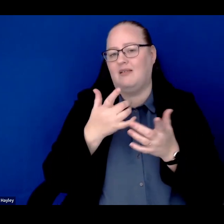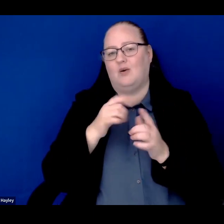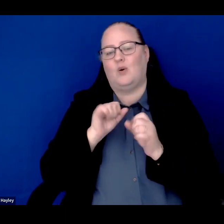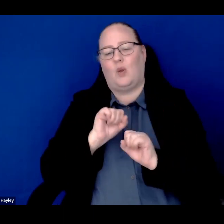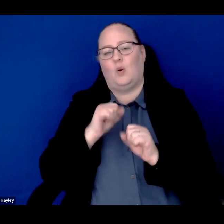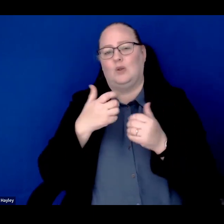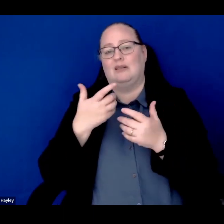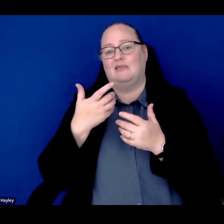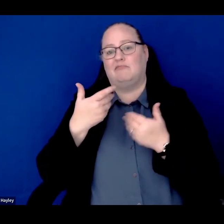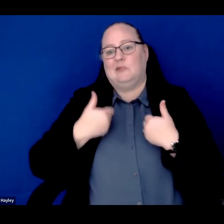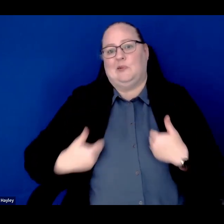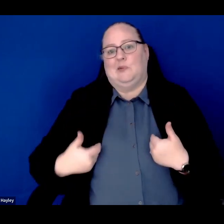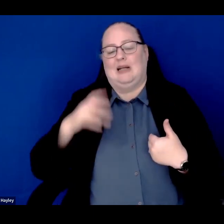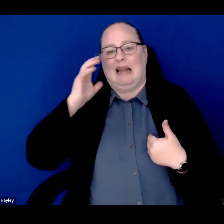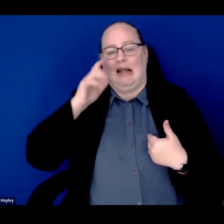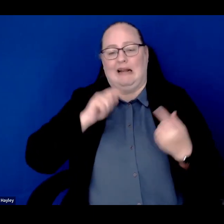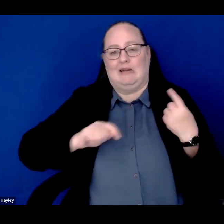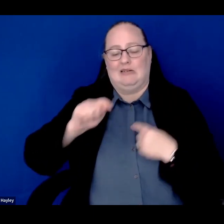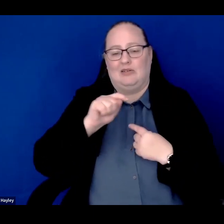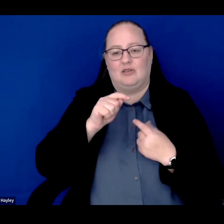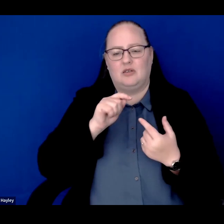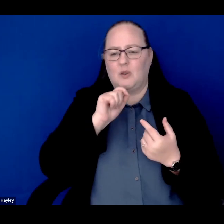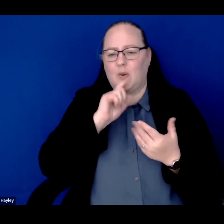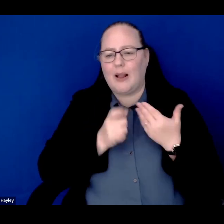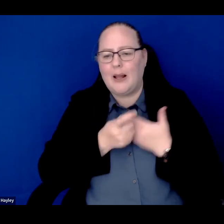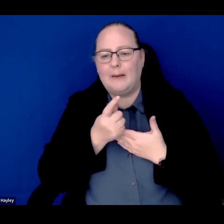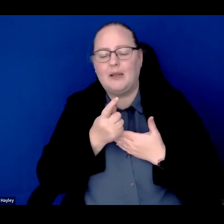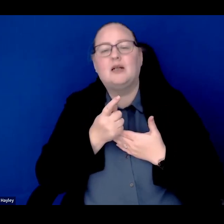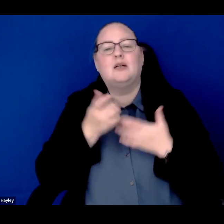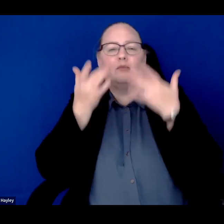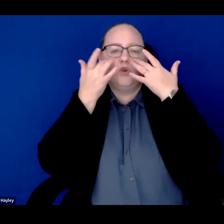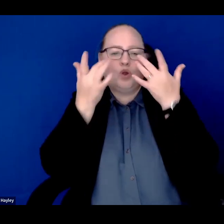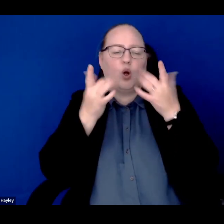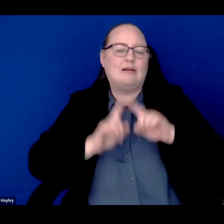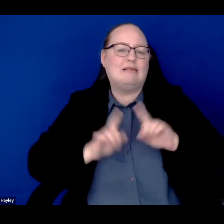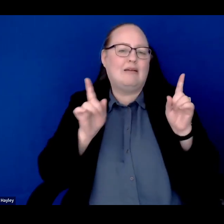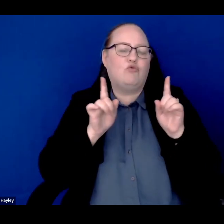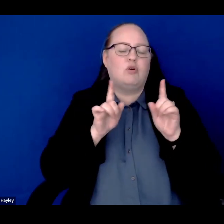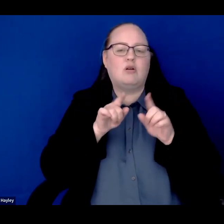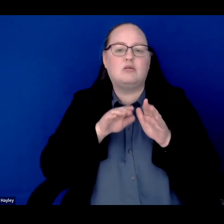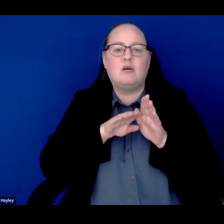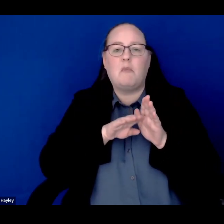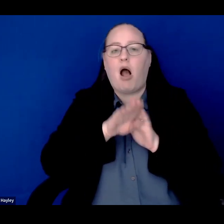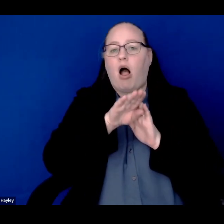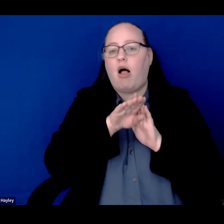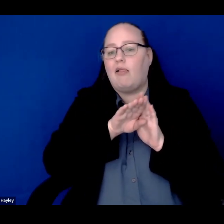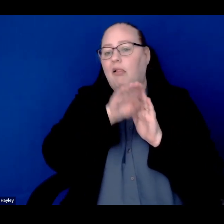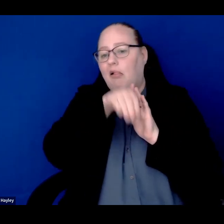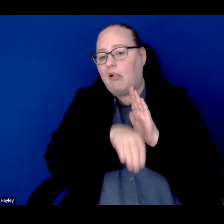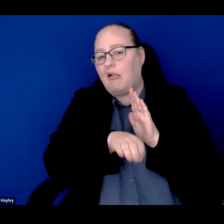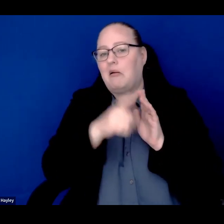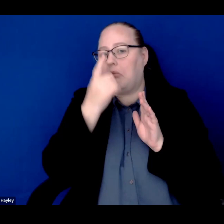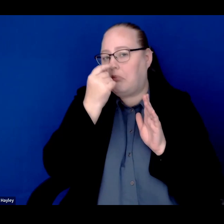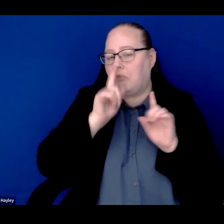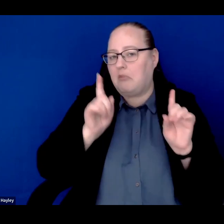So I'm going to show a range of different GDP pathways where, again, we can think of this path